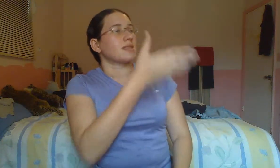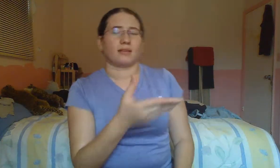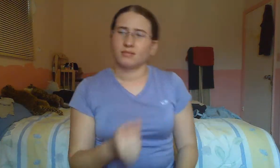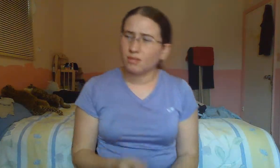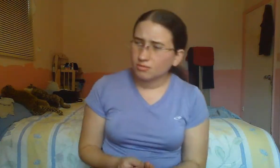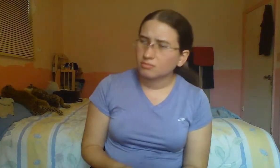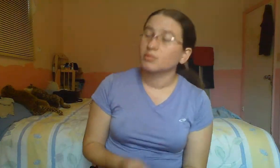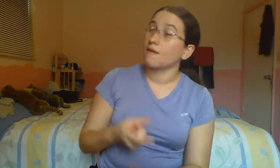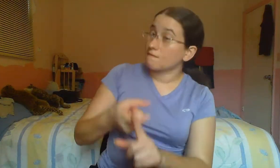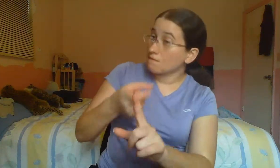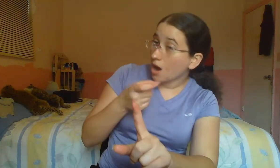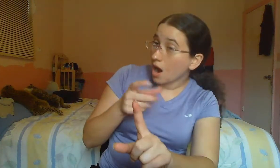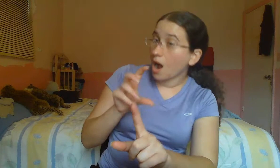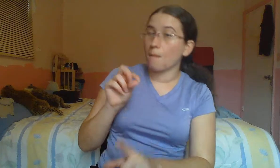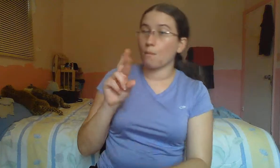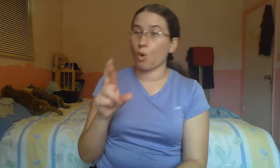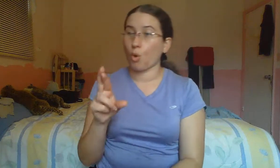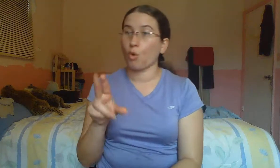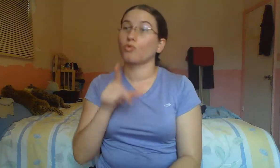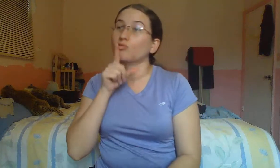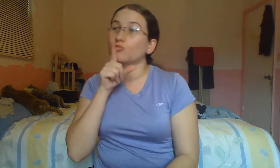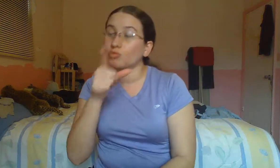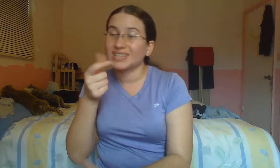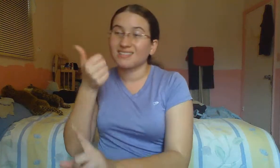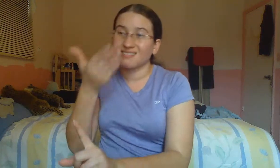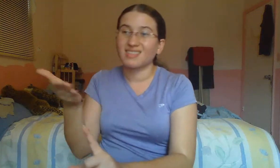or are they copy? Elaborate more. You're on the right track.